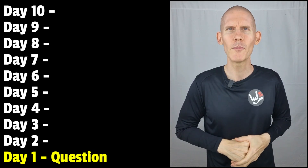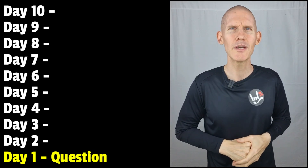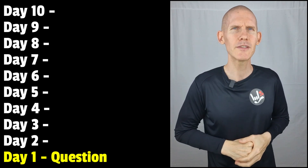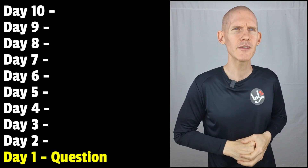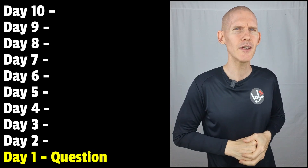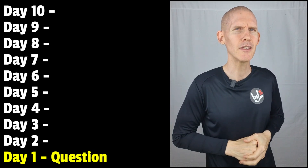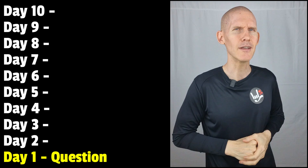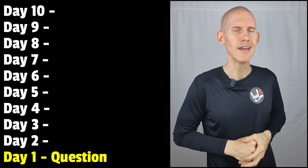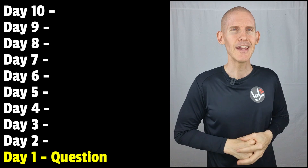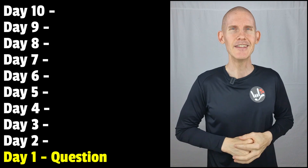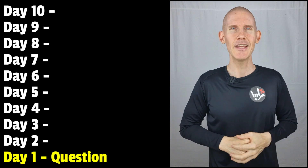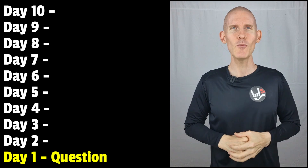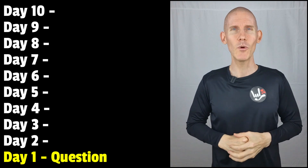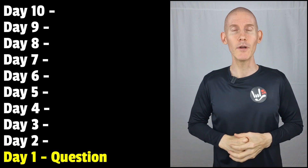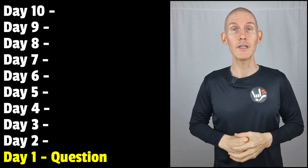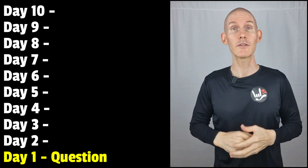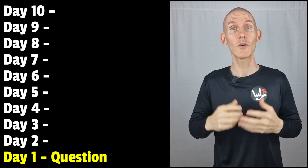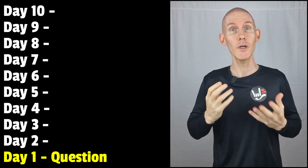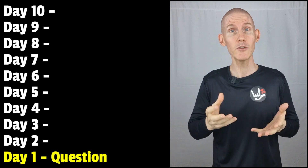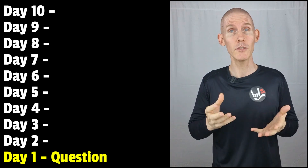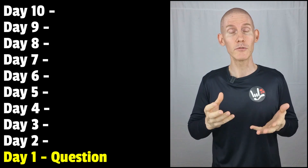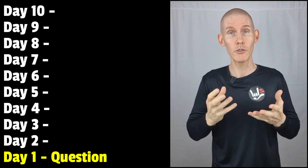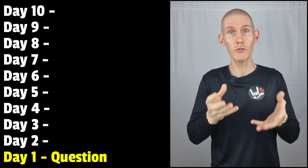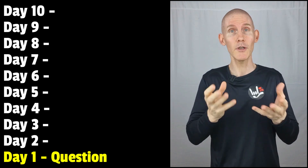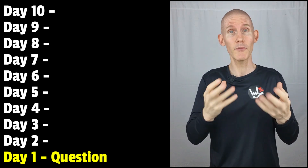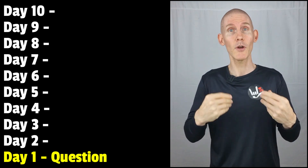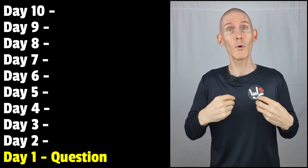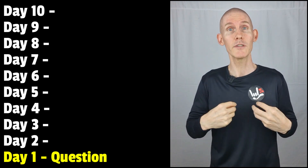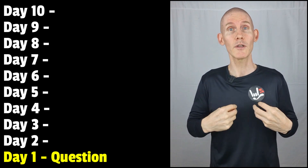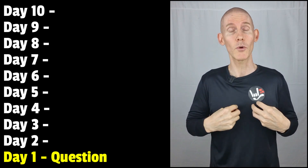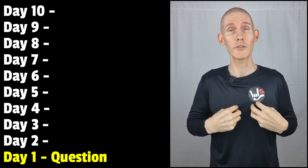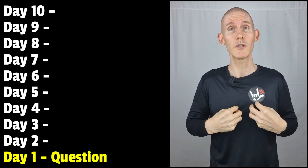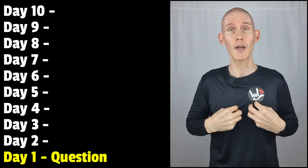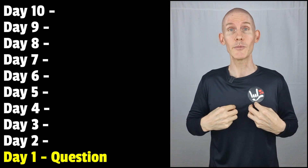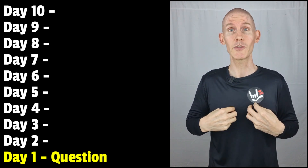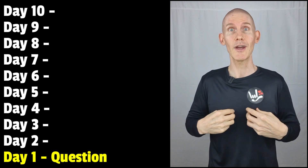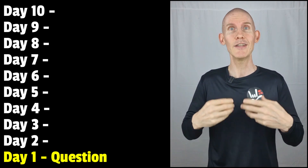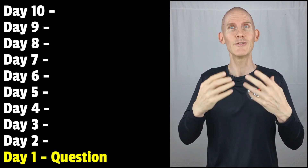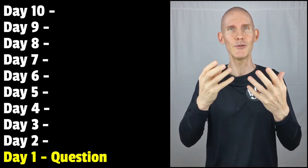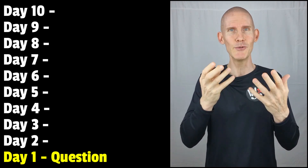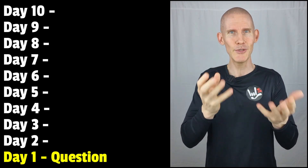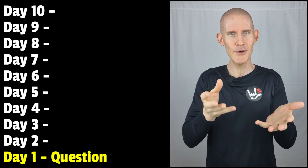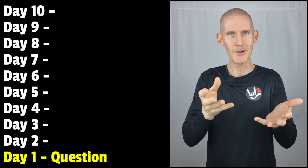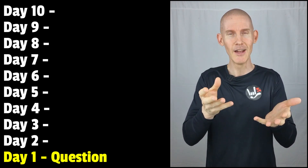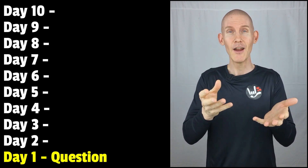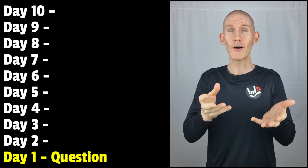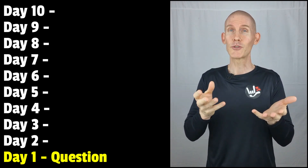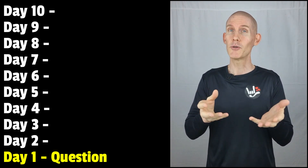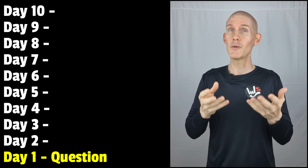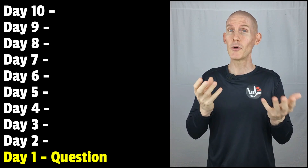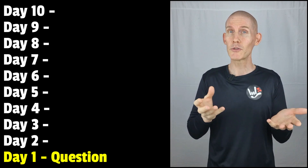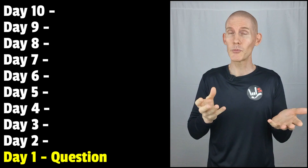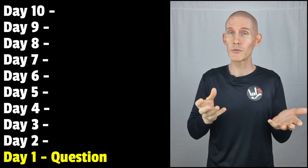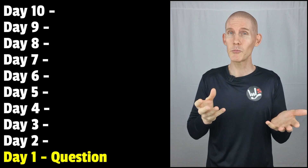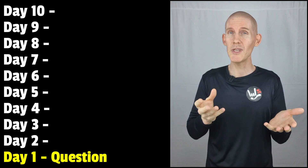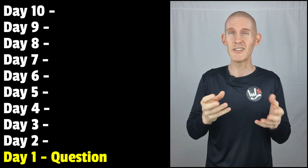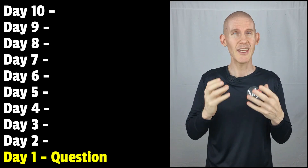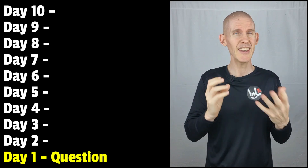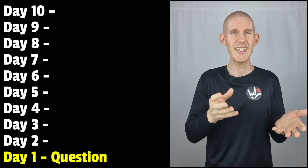I signing? In day one, it's a question. So you're trying to figure out, what is the question that I'm signing to you? I'll show you at multiple speeds. Take a guess,